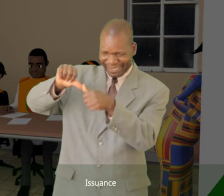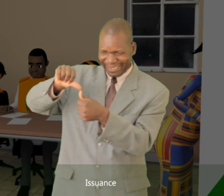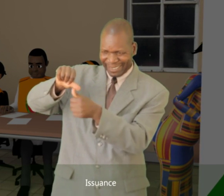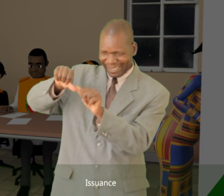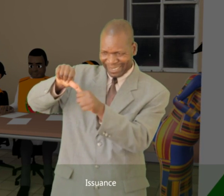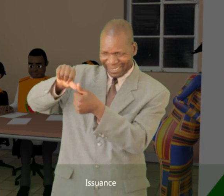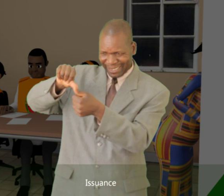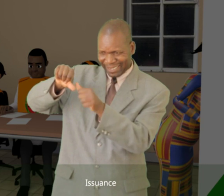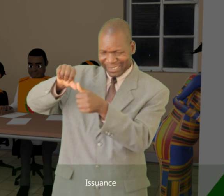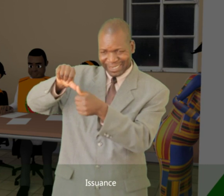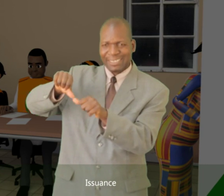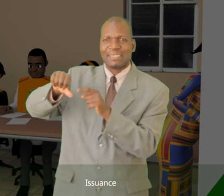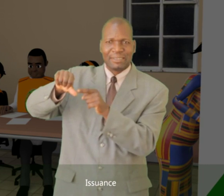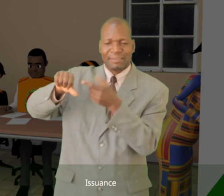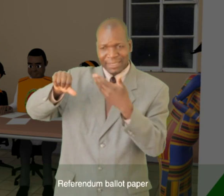Issuance.